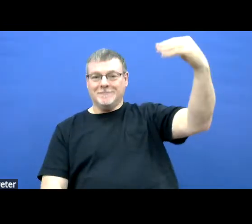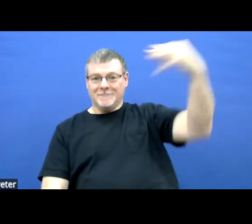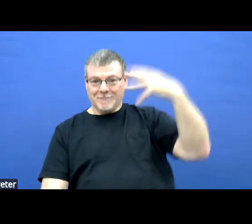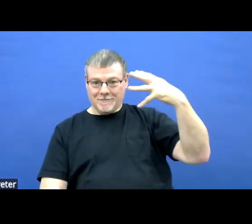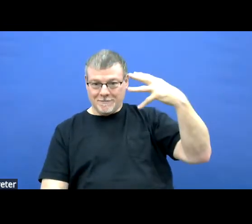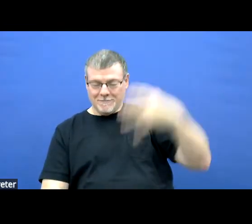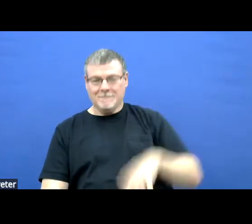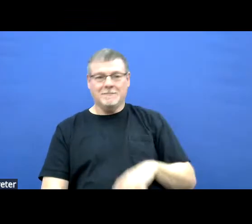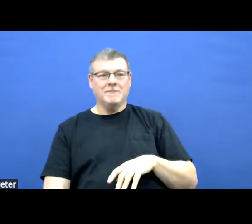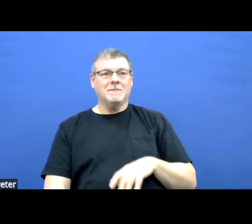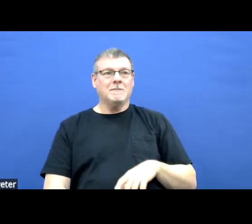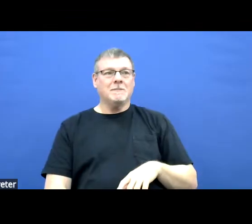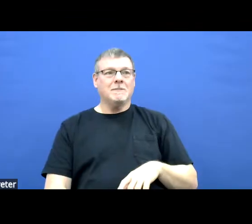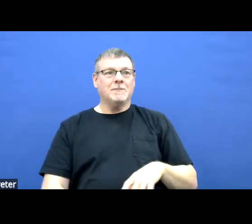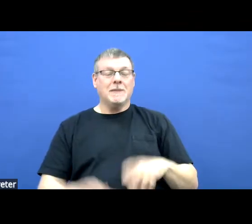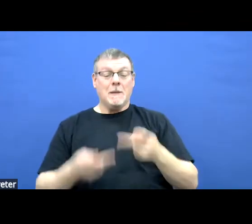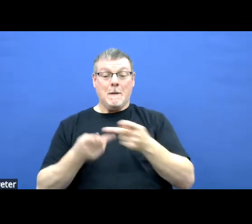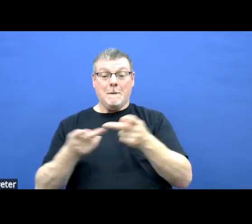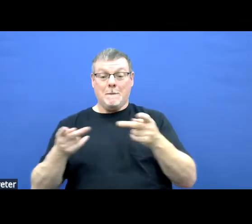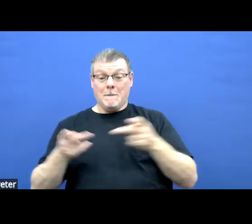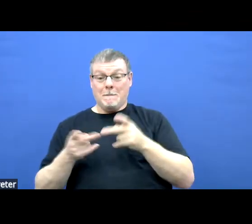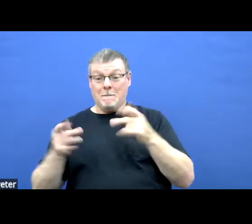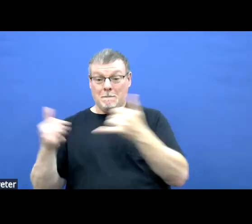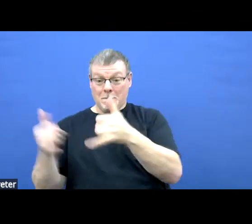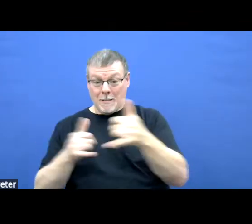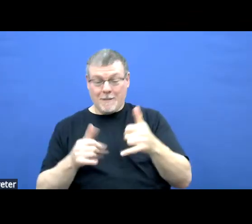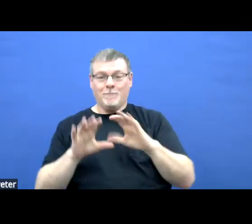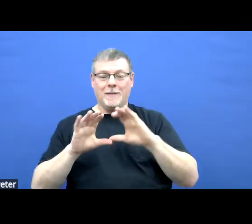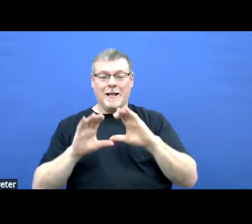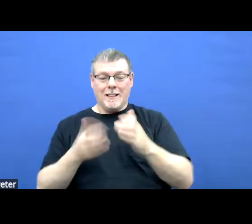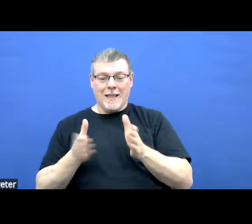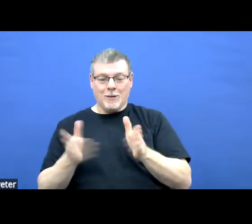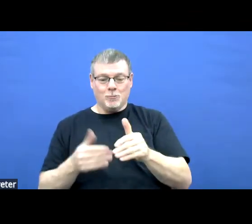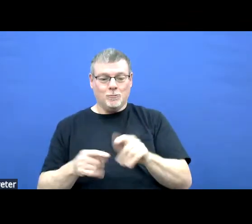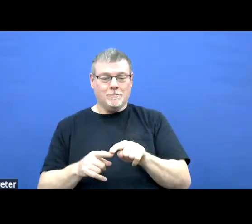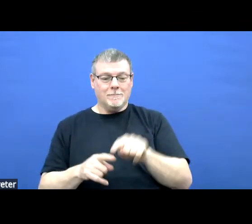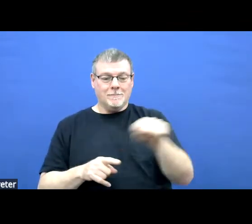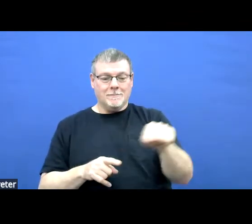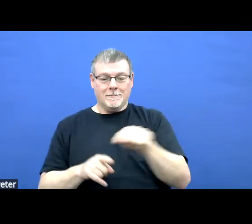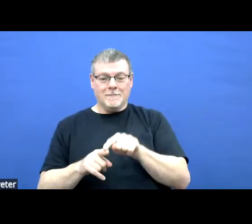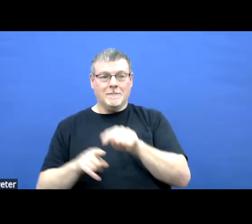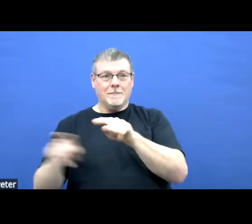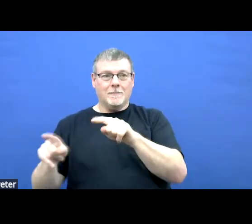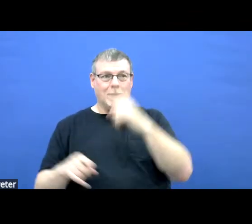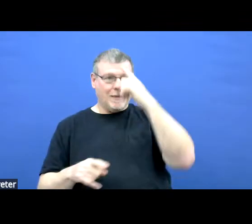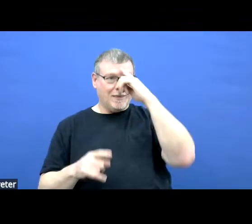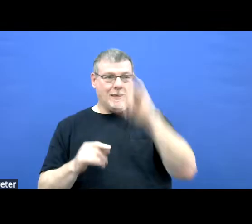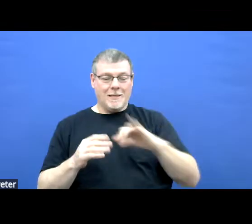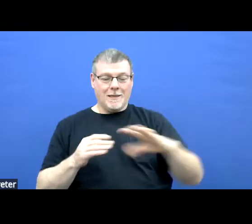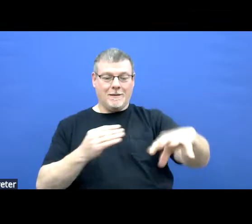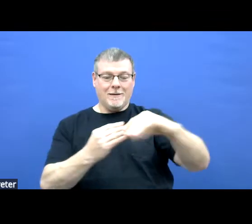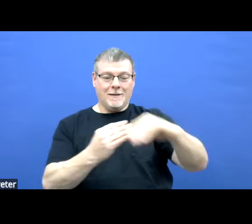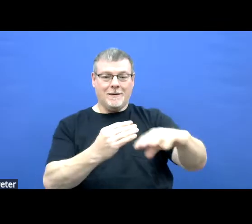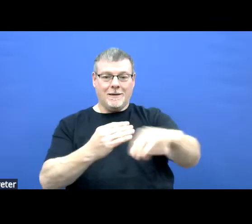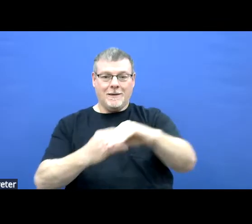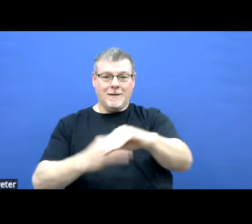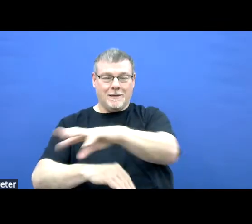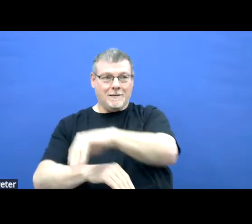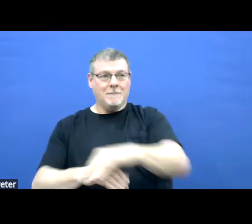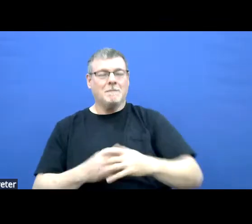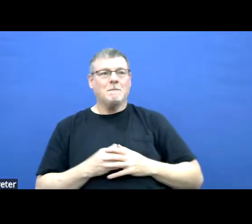have like a play space in the middle and then classrooms and classrooms. Kind of think of them as fingers, with the finger